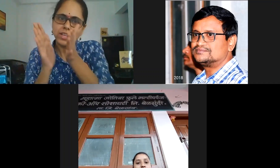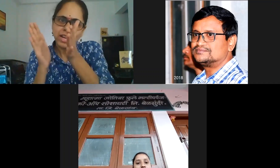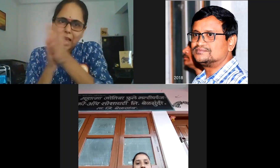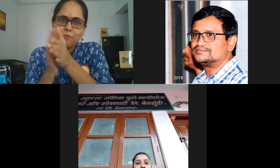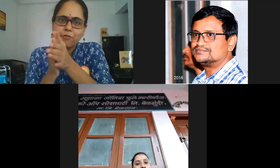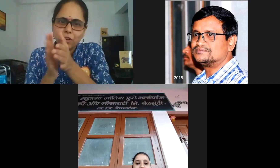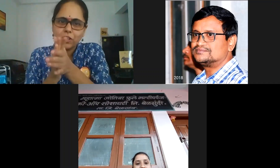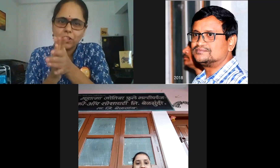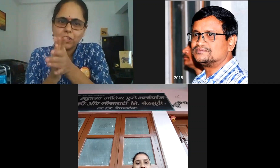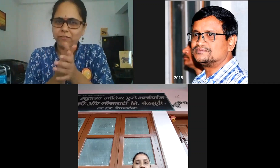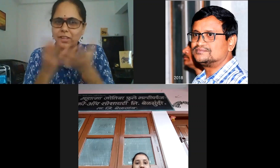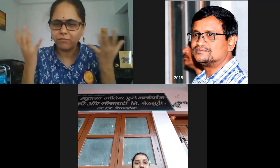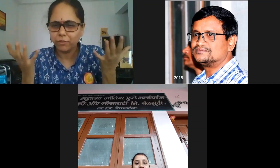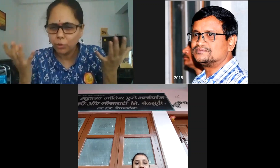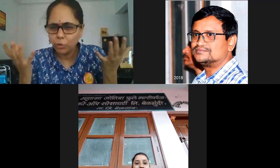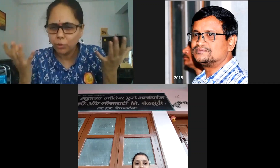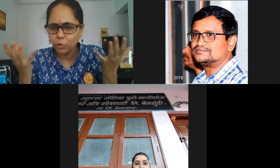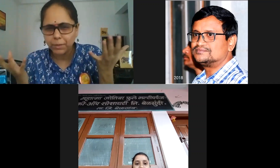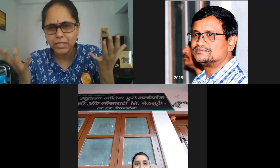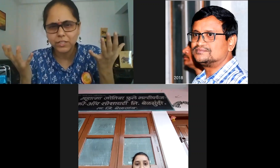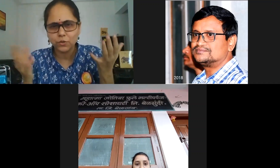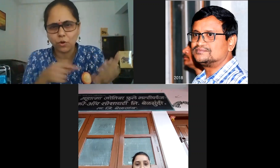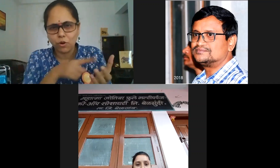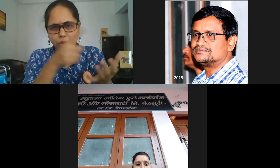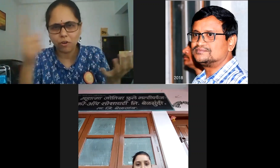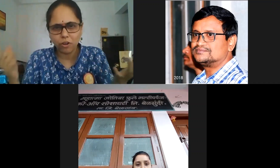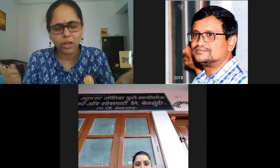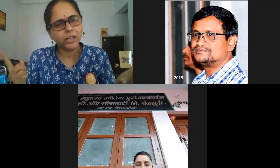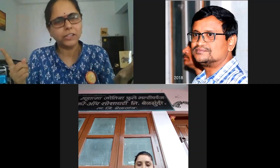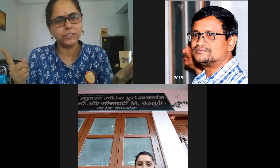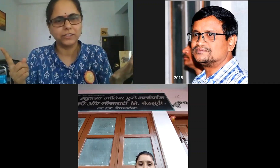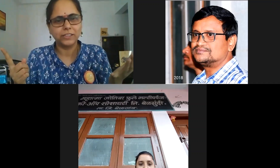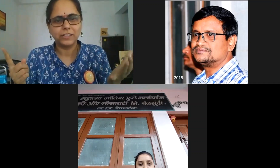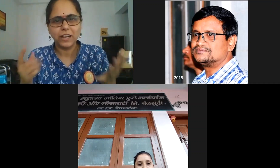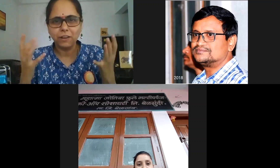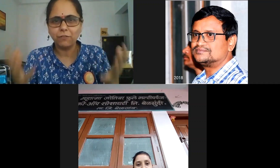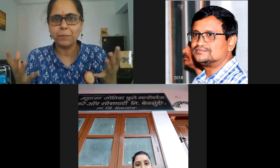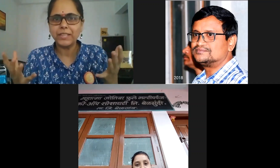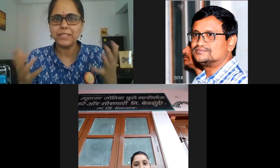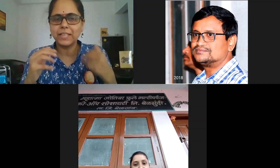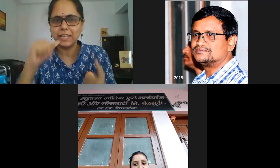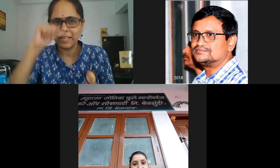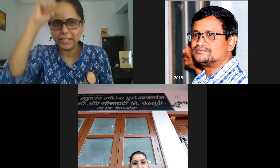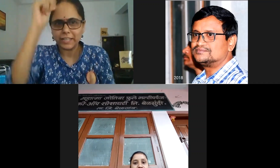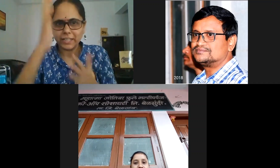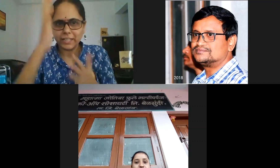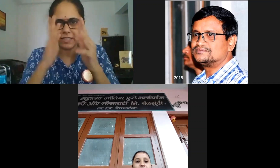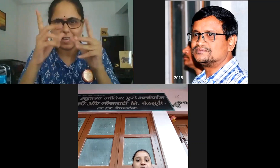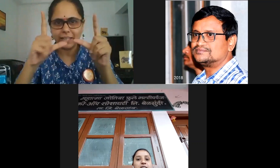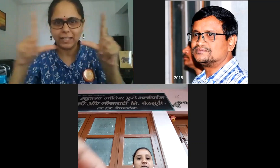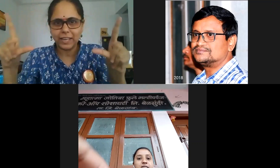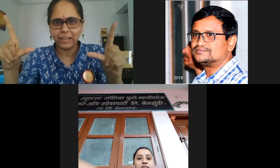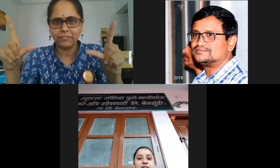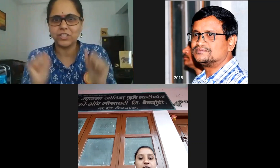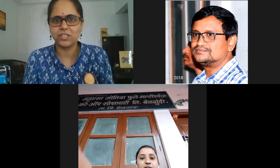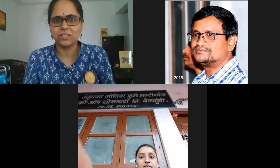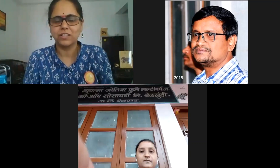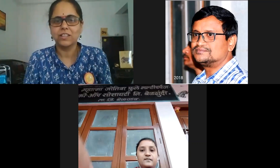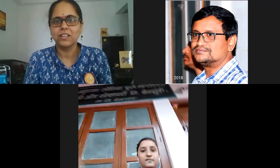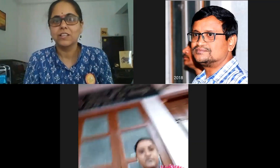clap for yourself. In 2-3 minutes, you all learnt alphabets in Indian Sign Language.